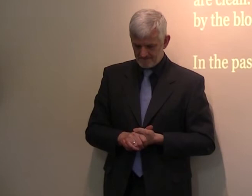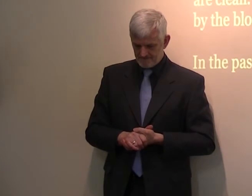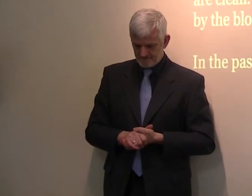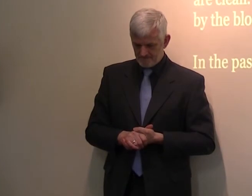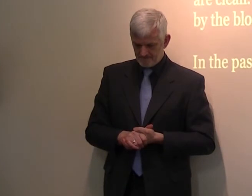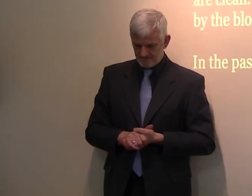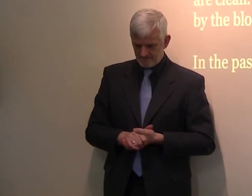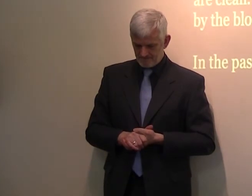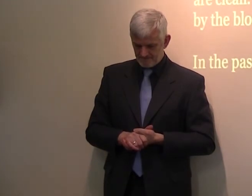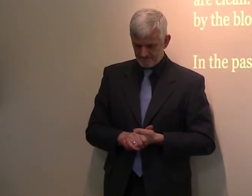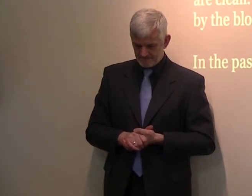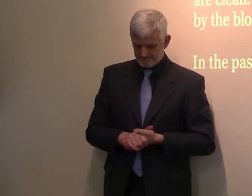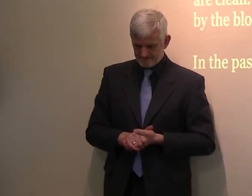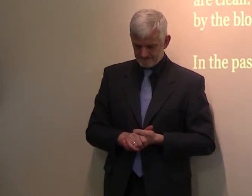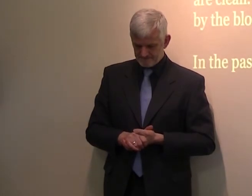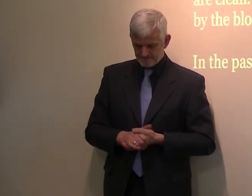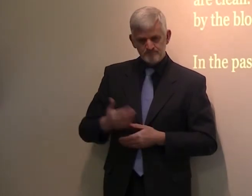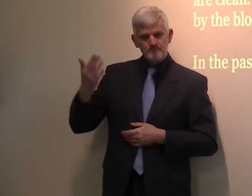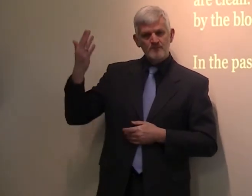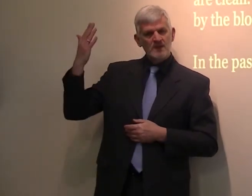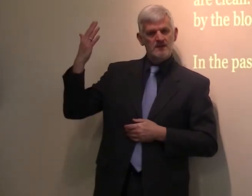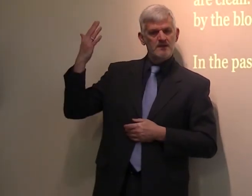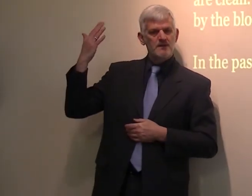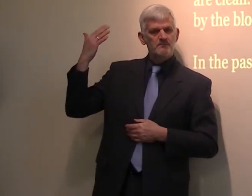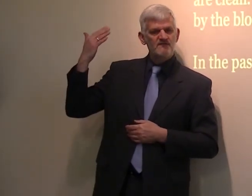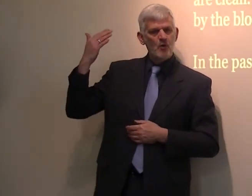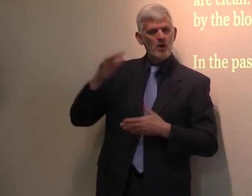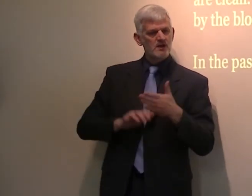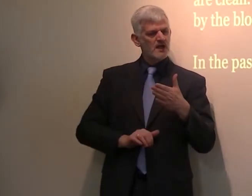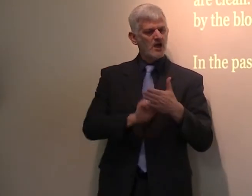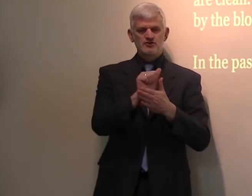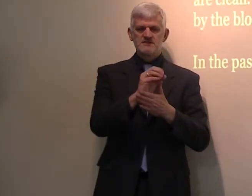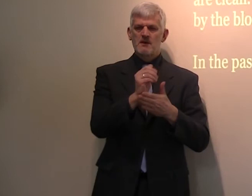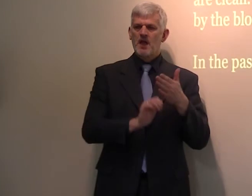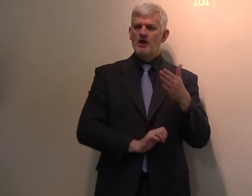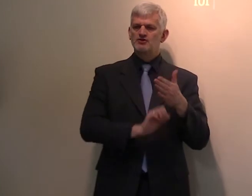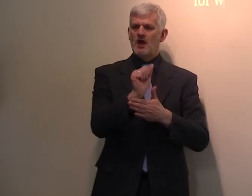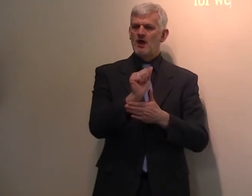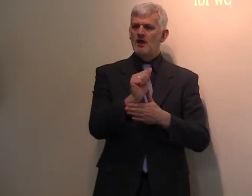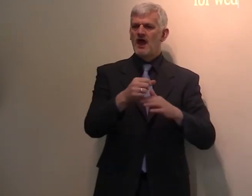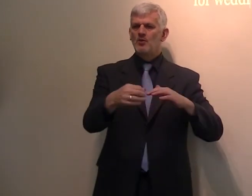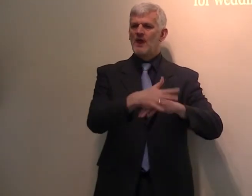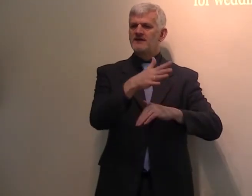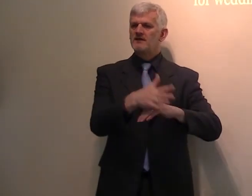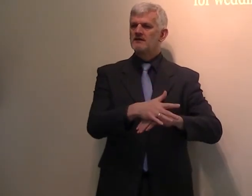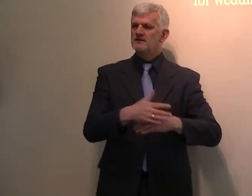on in special occasions such as weddings. And in Revelation chapter